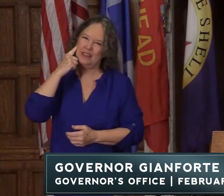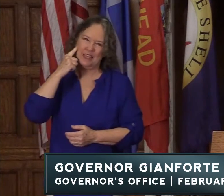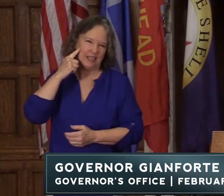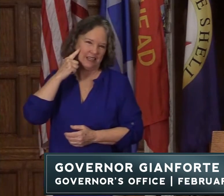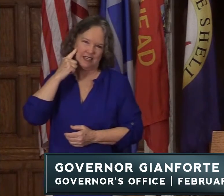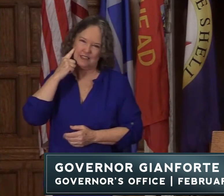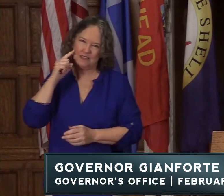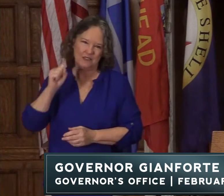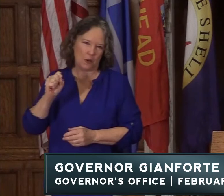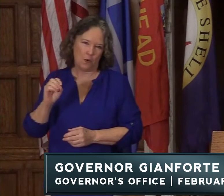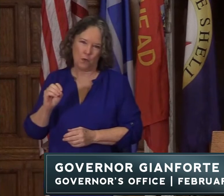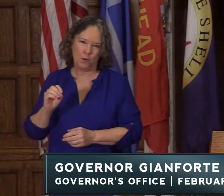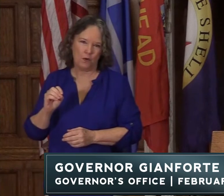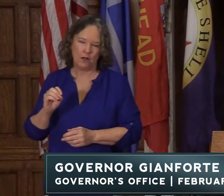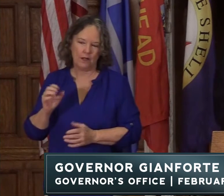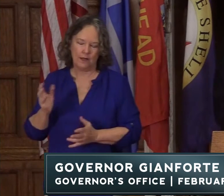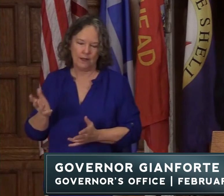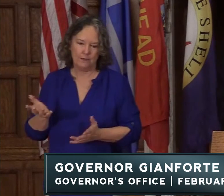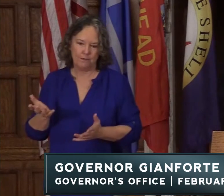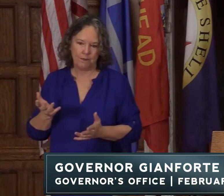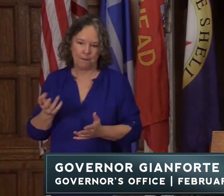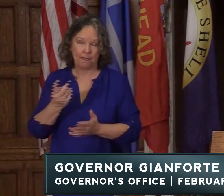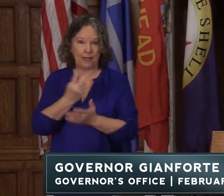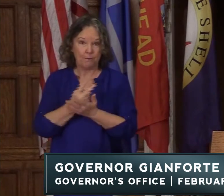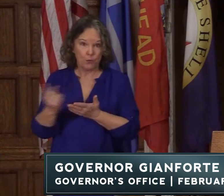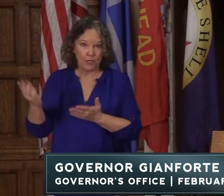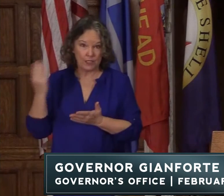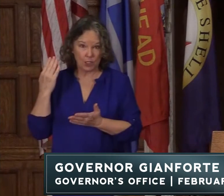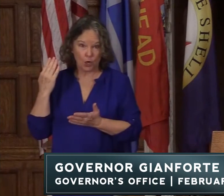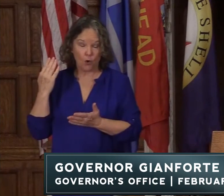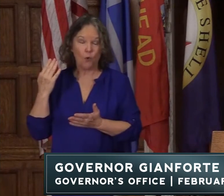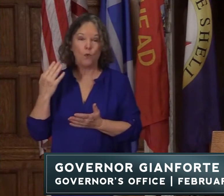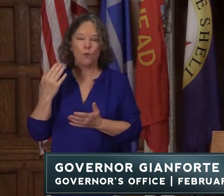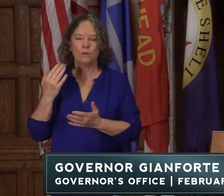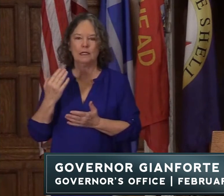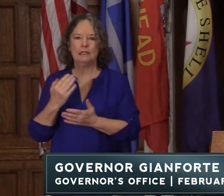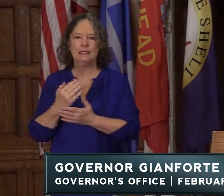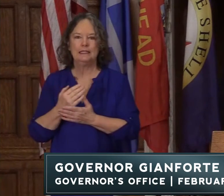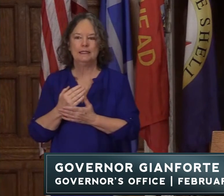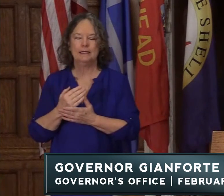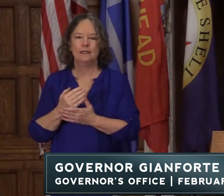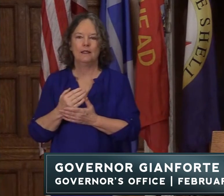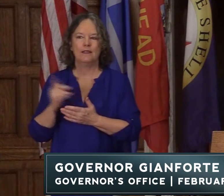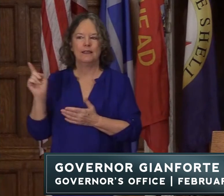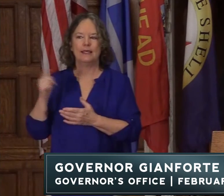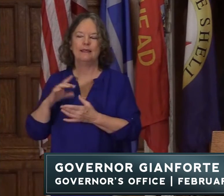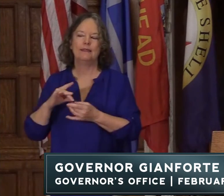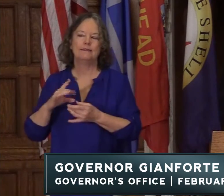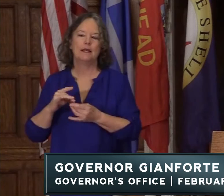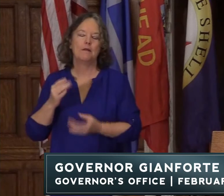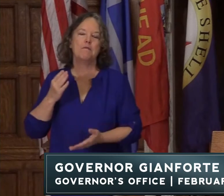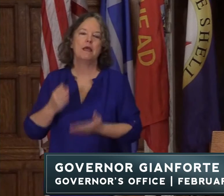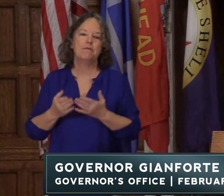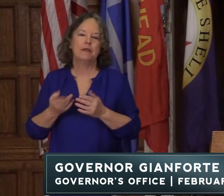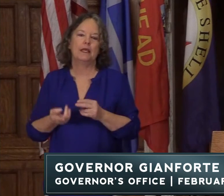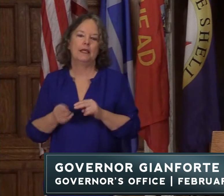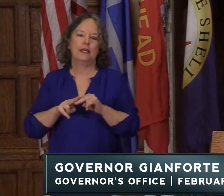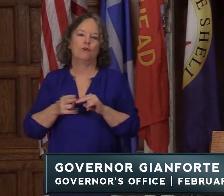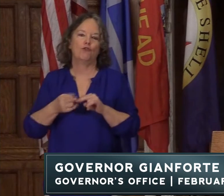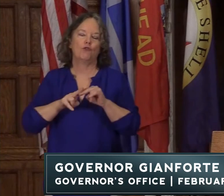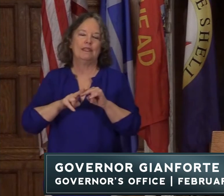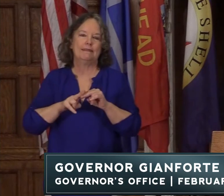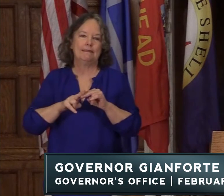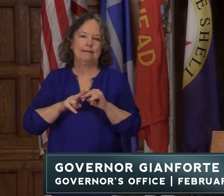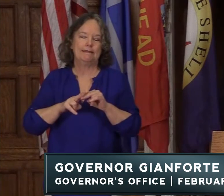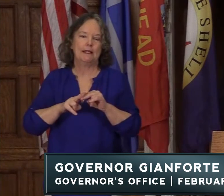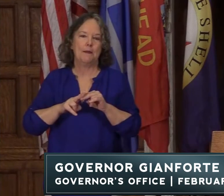It doesn't make, a couple of weeks ago, there was some indication that we might get an increased allocation based on our effectiveness in